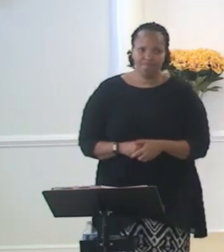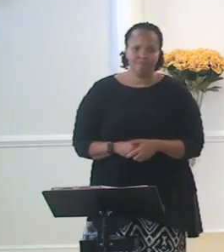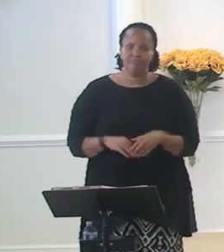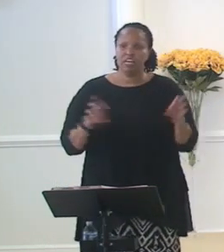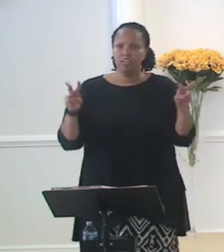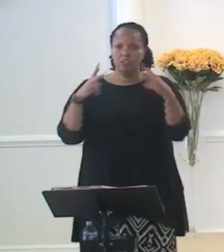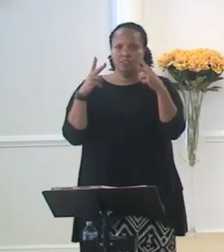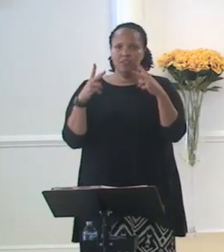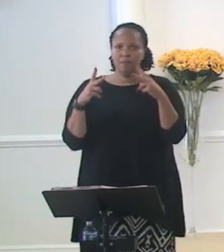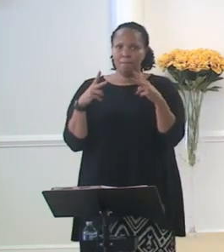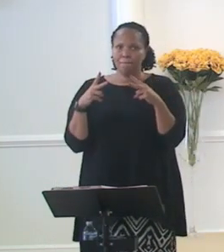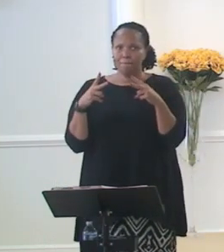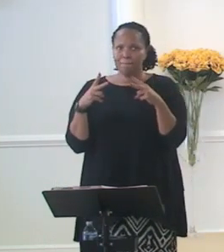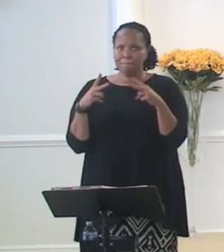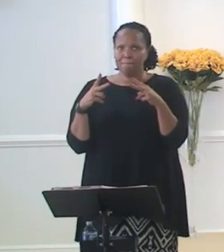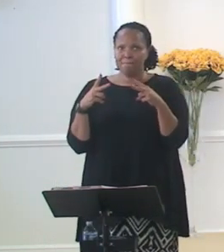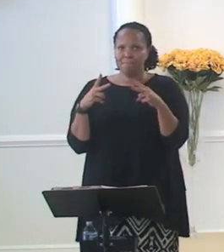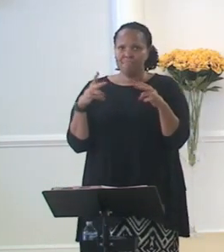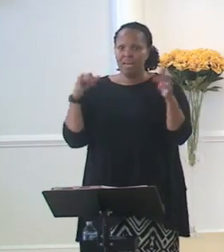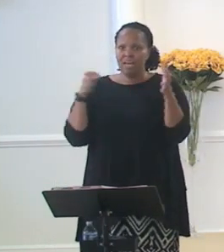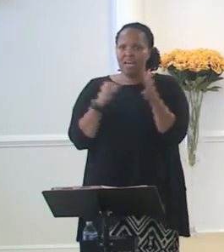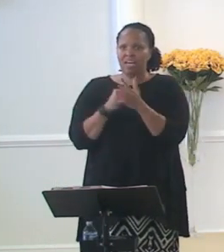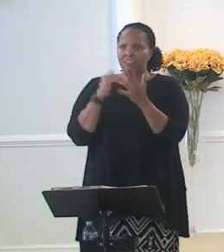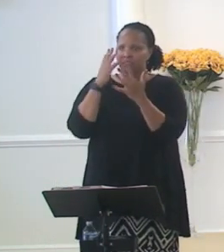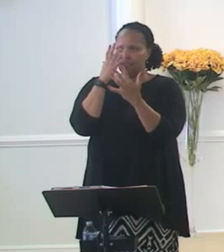Look at somebody and tell them, it's the downside